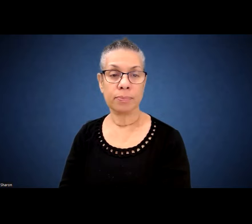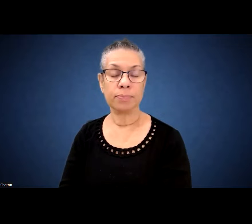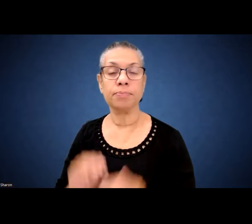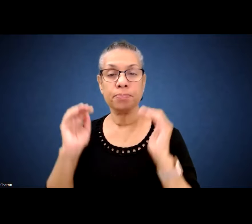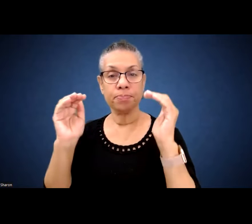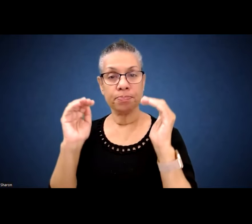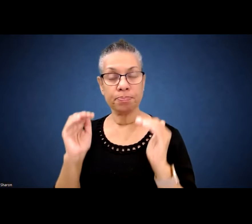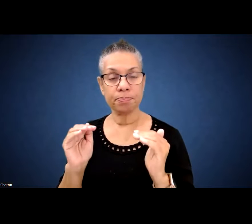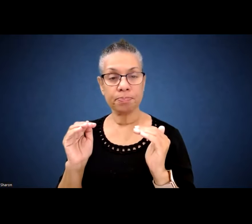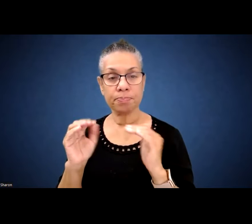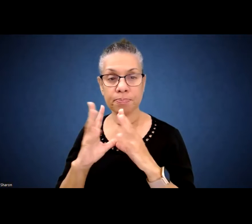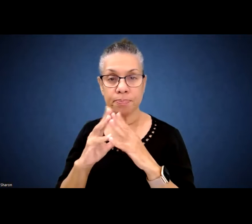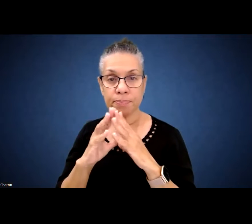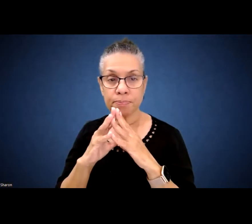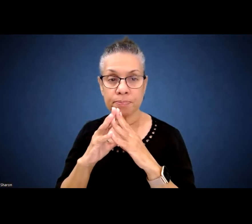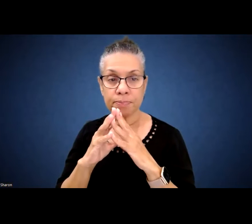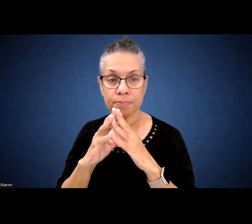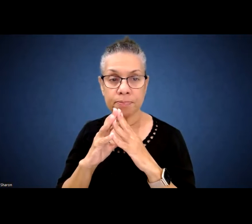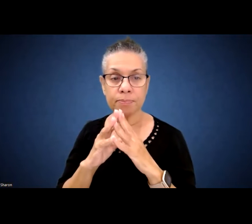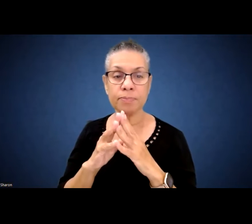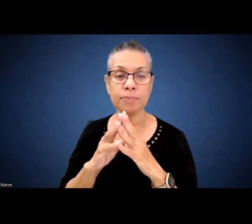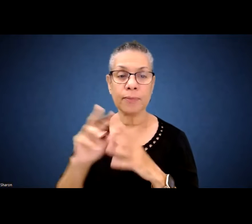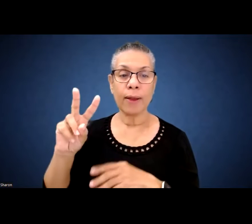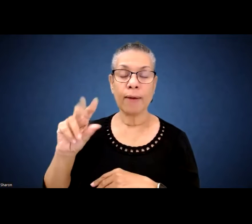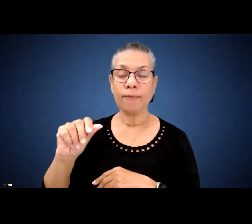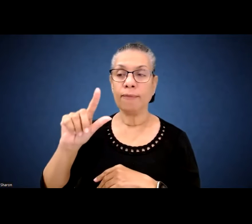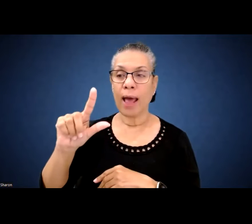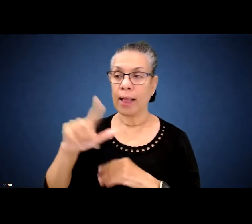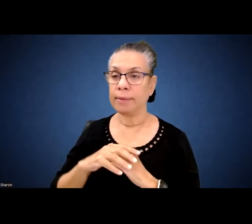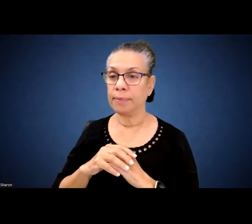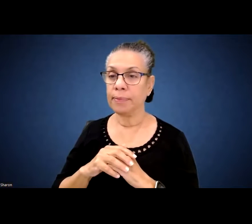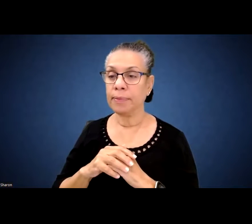And then, give me one moment. There were a few that came in earlier.